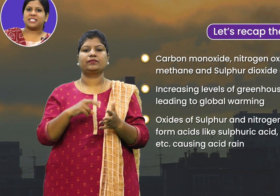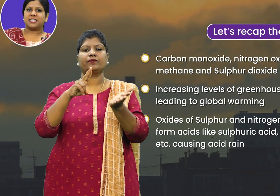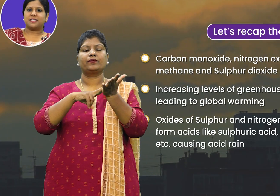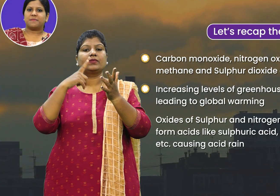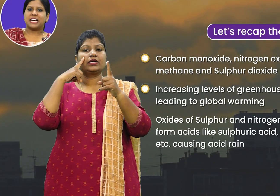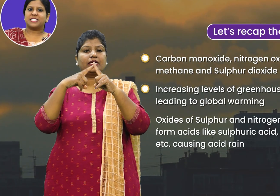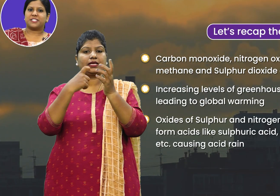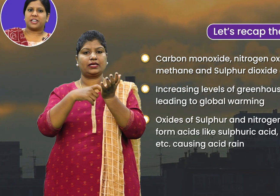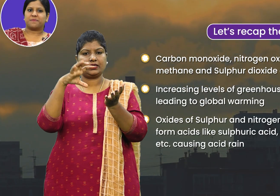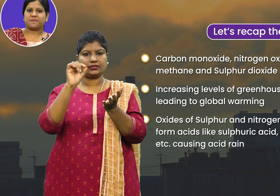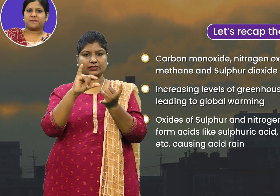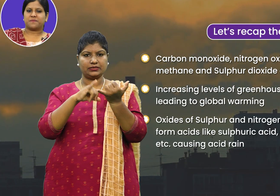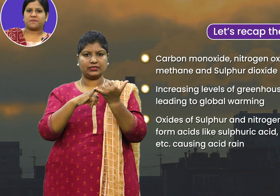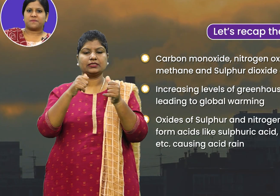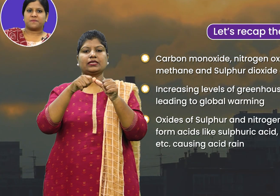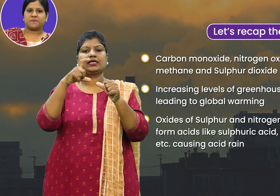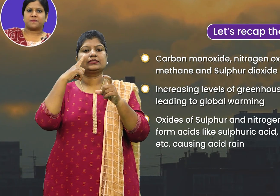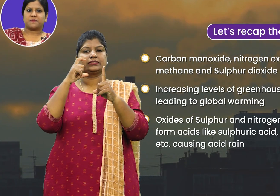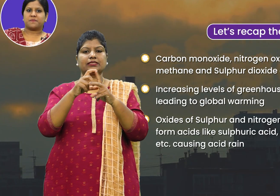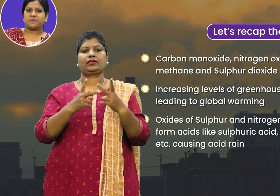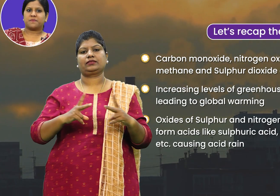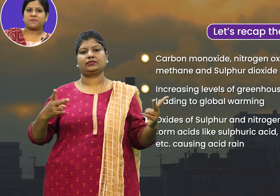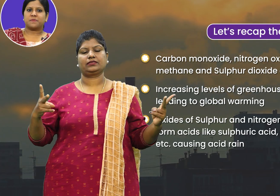nitrous acid, etc.,